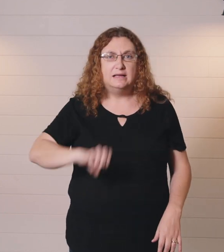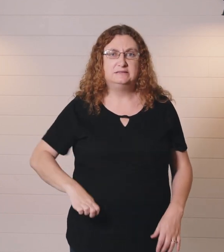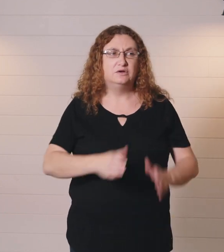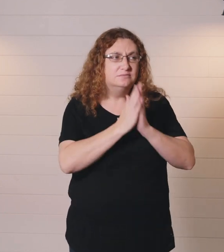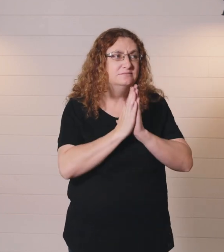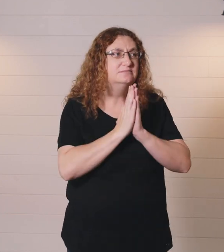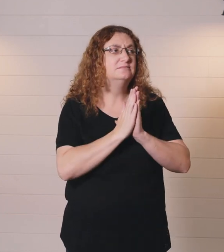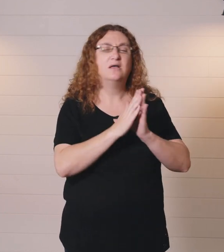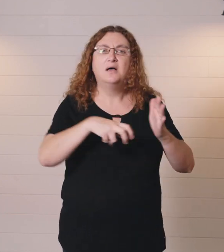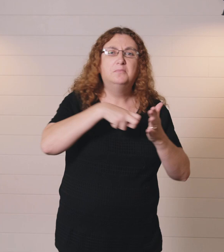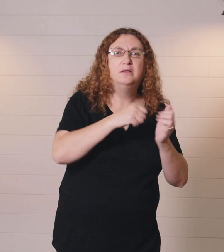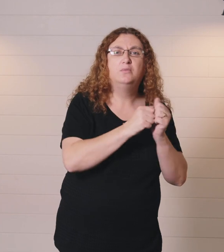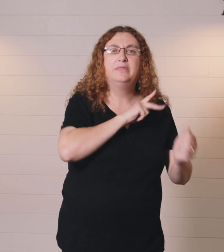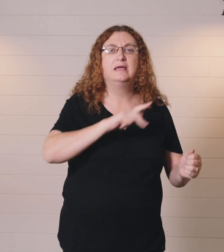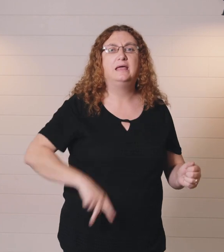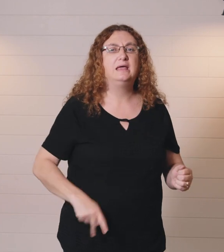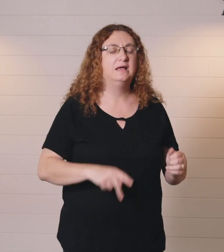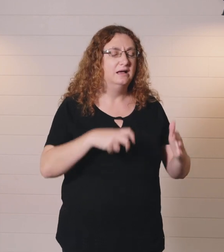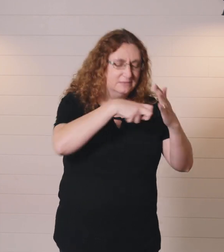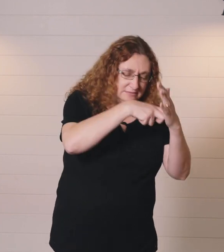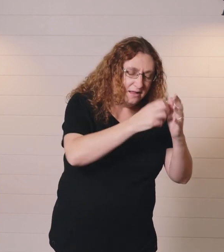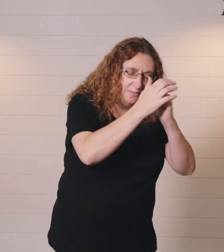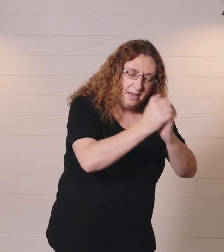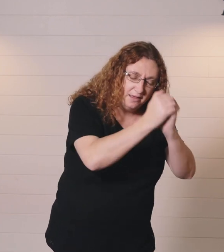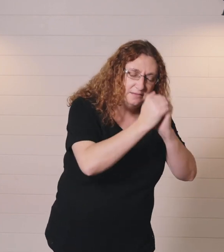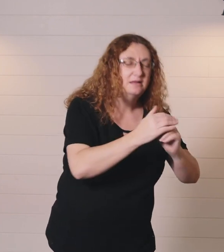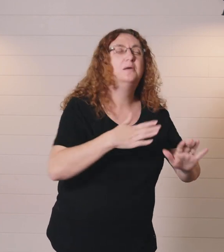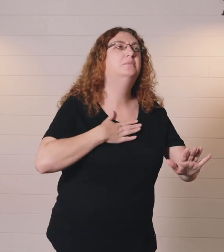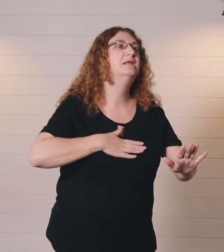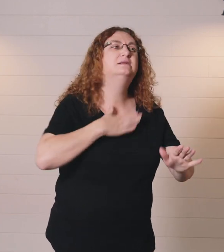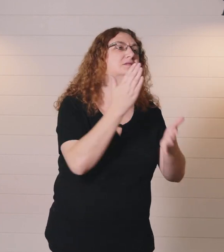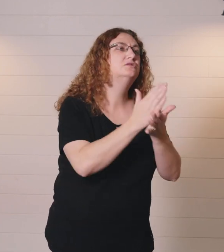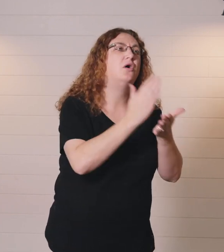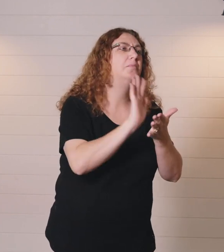with the king, falling at his feet and weeping. She begged him to put an end to the